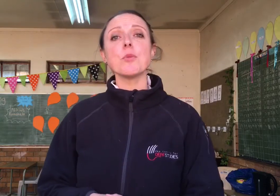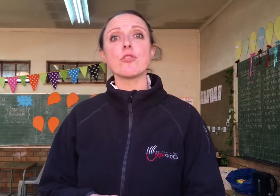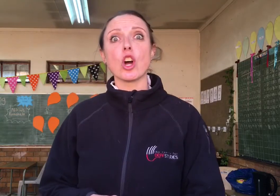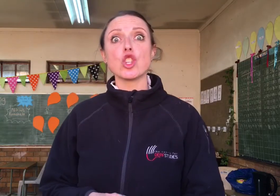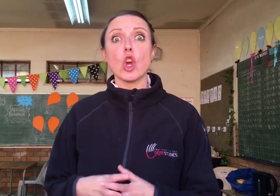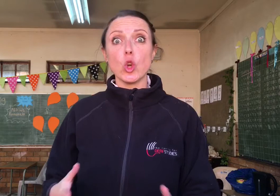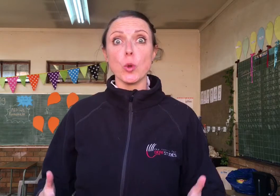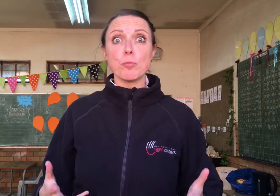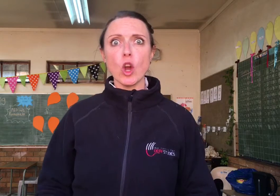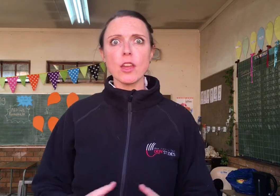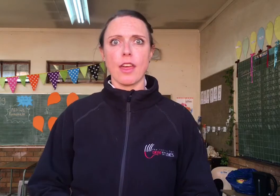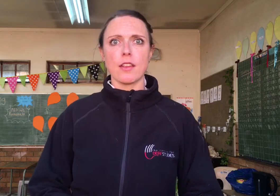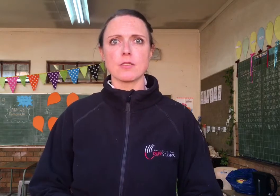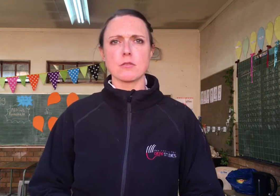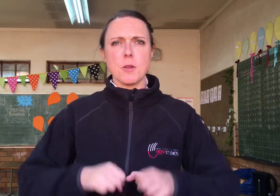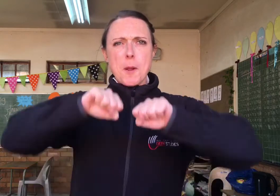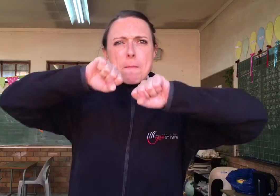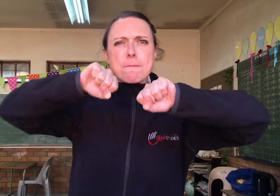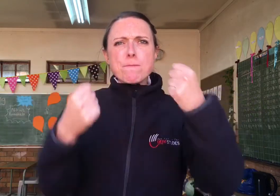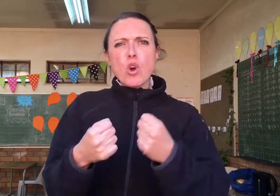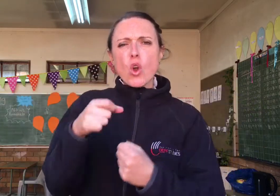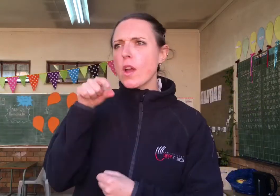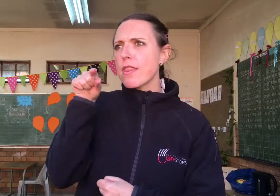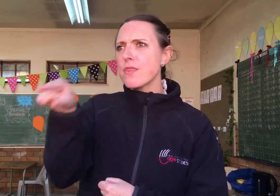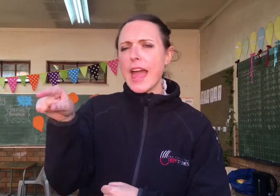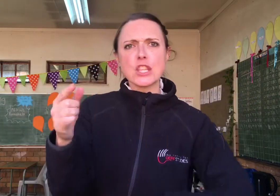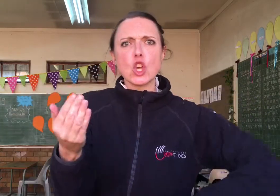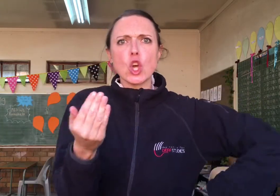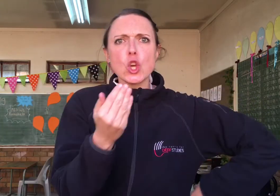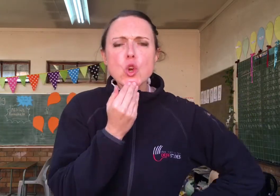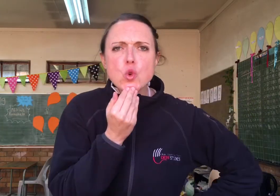got, who broke that? Broke that. Who?